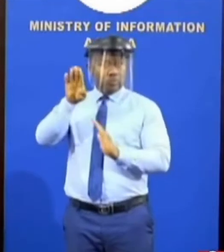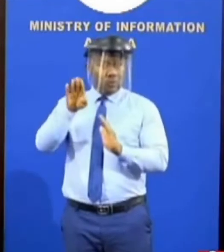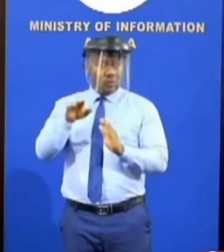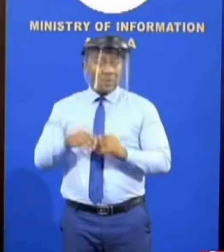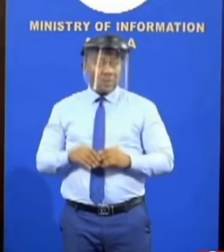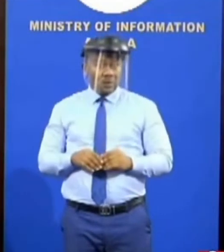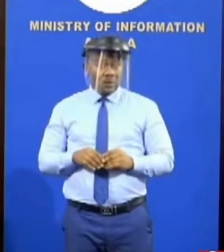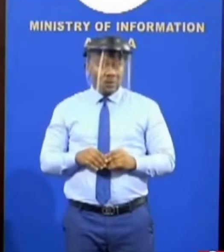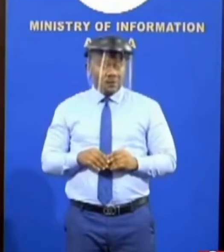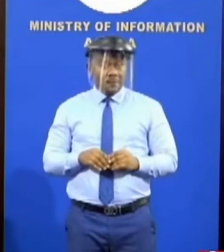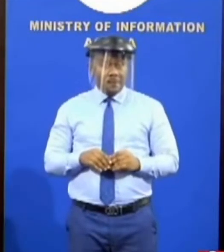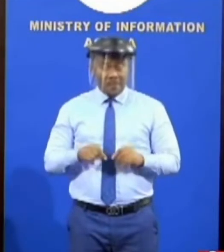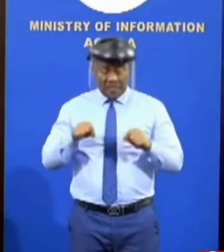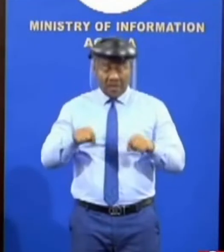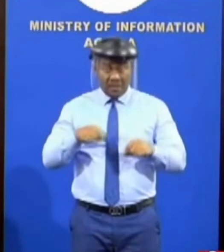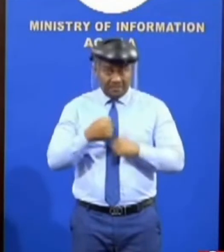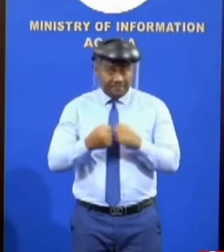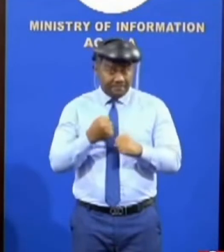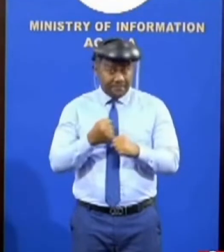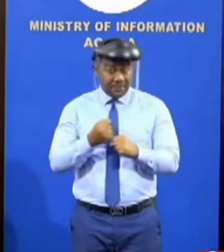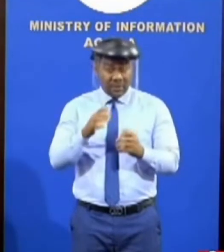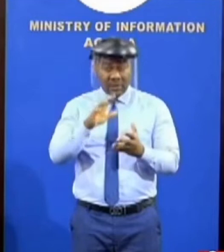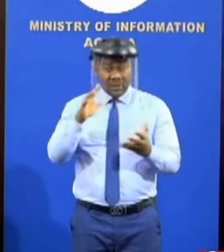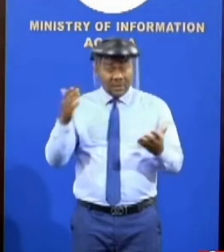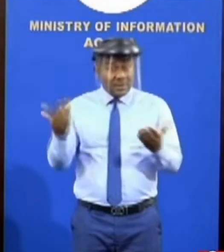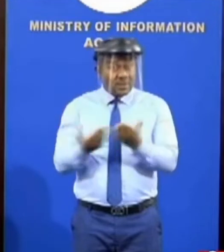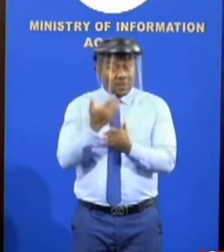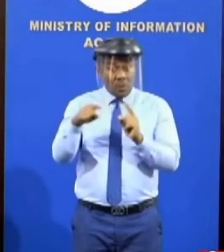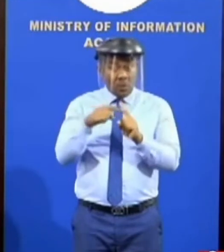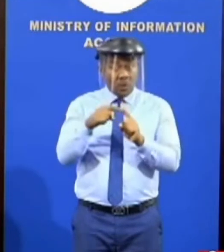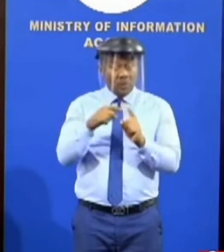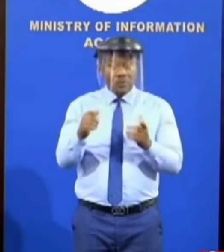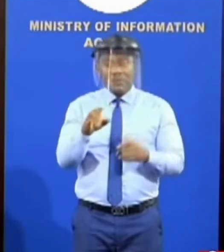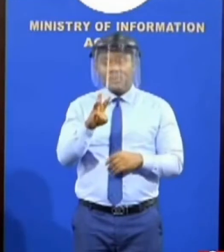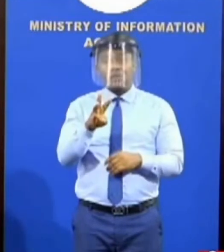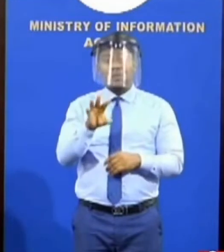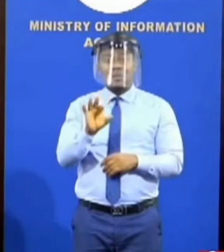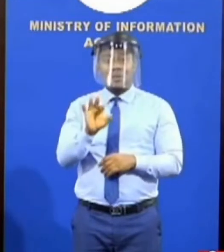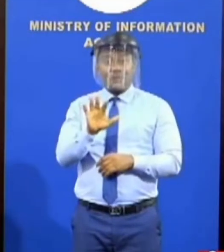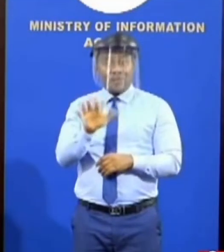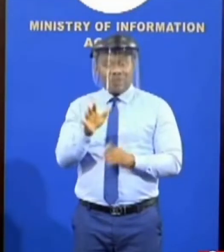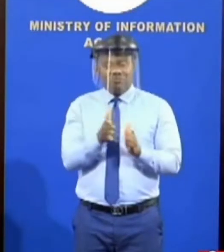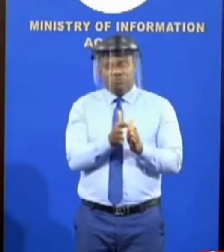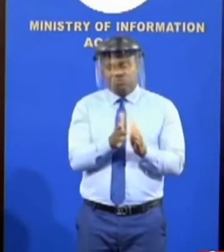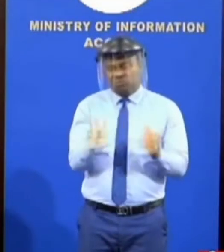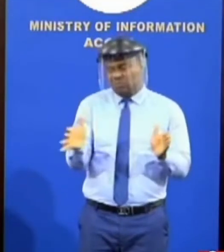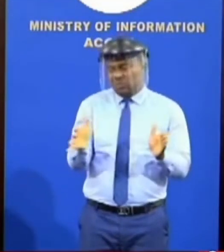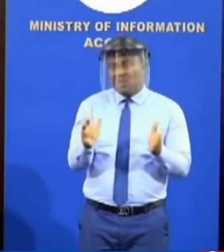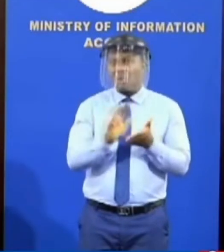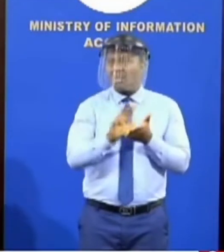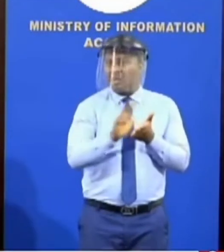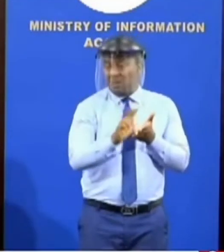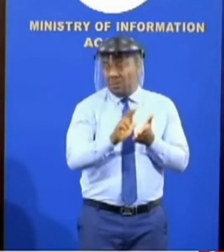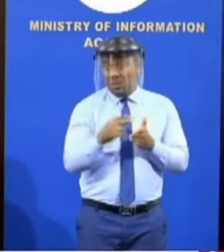of June this year. So the total number of new cases is 695, spanning over a period. We're hoping